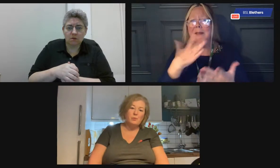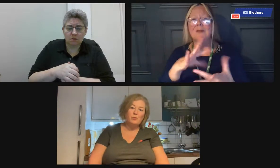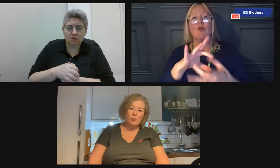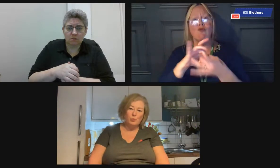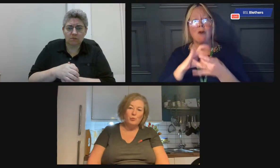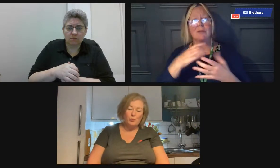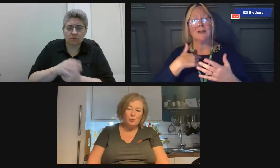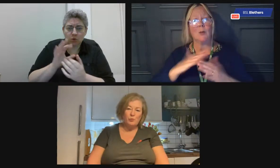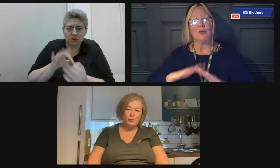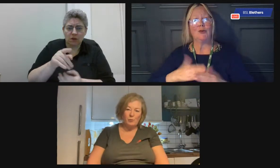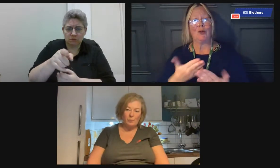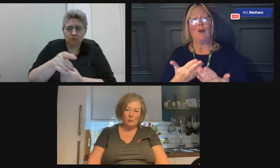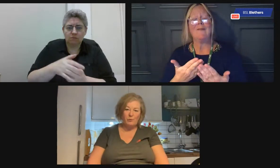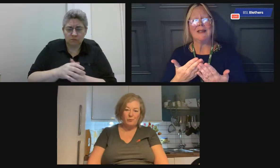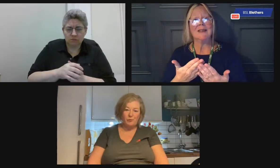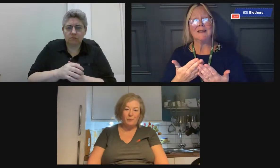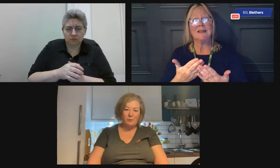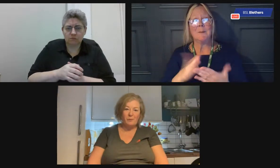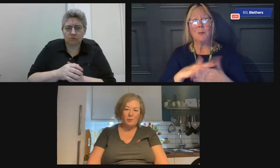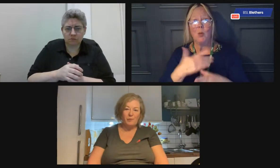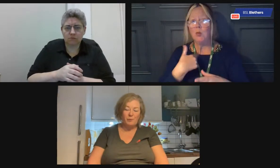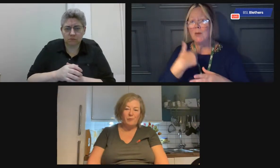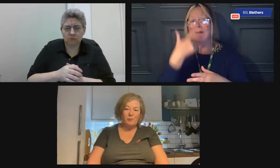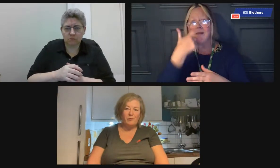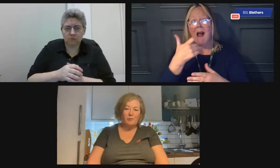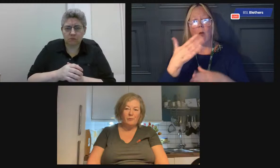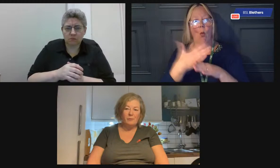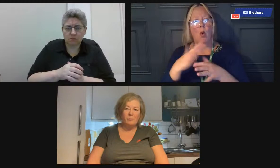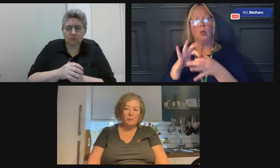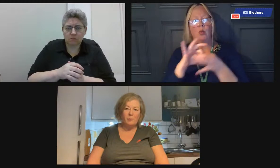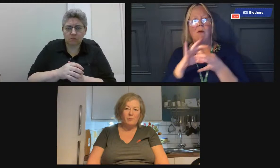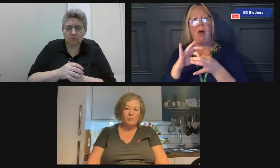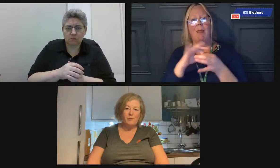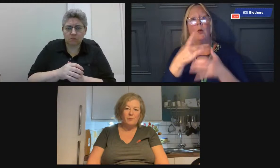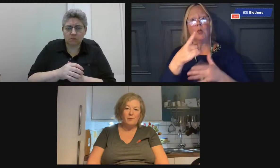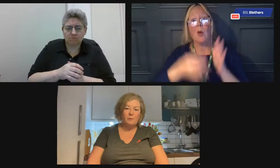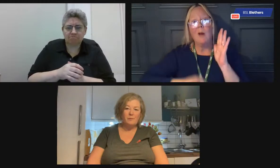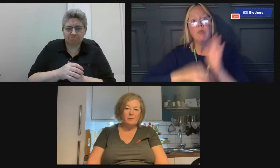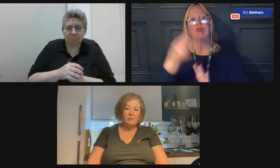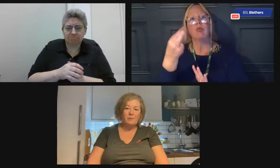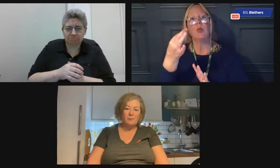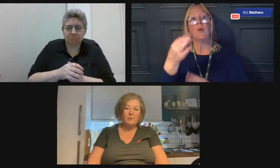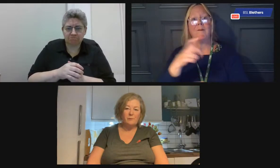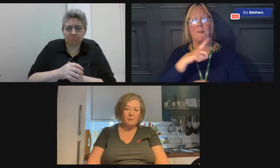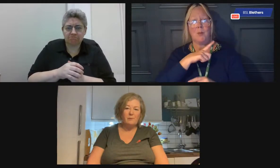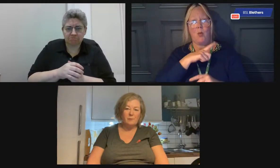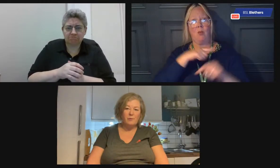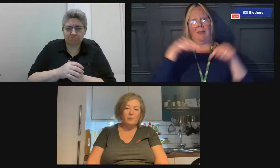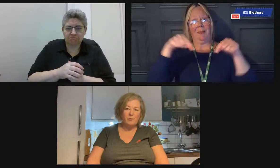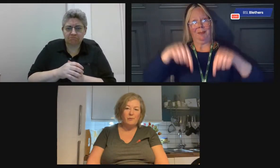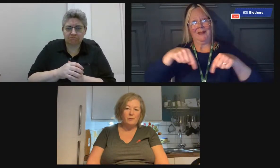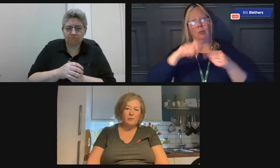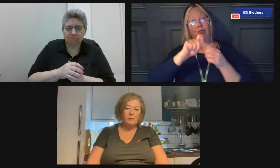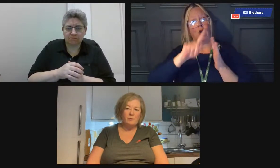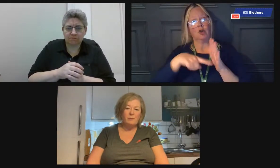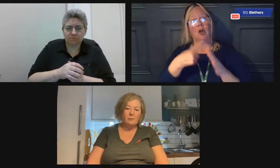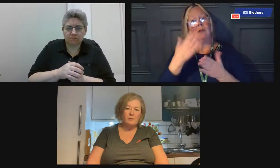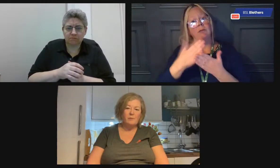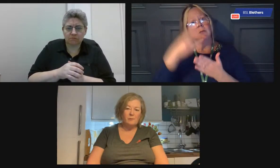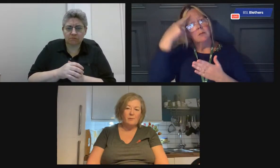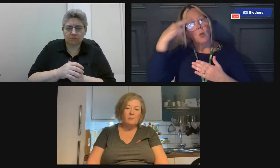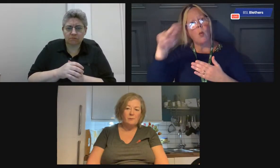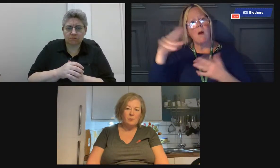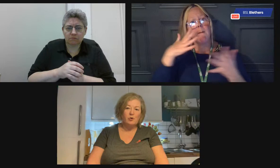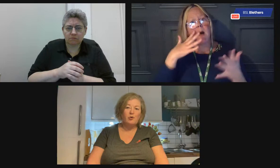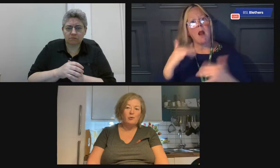if any of you have any concerns or worries about hospices, please get in touch with us so that we can work together to